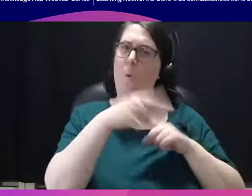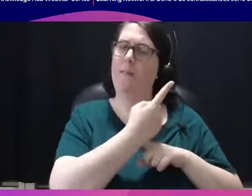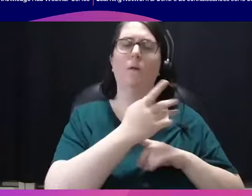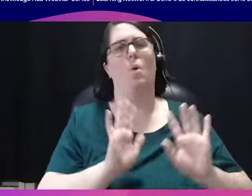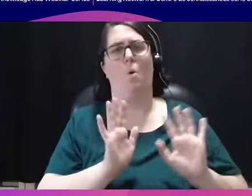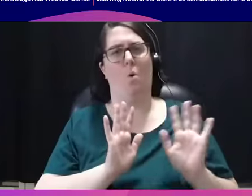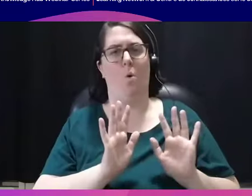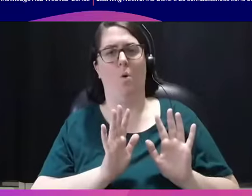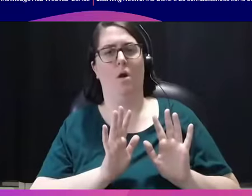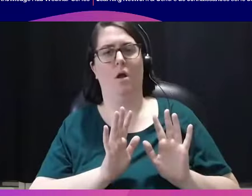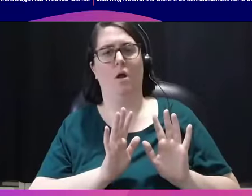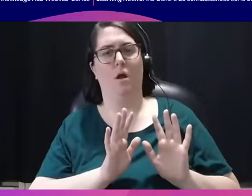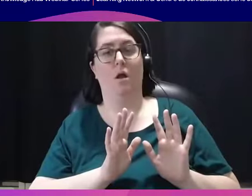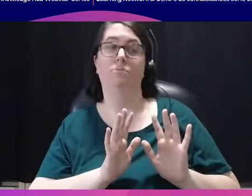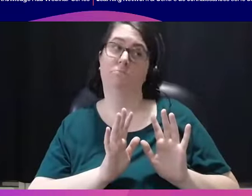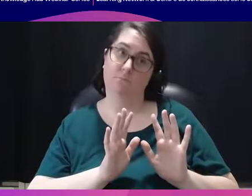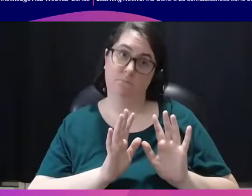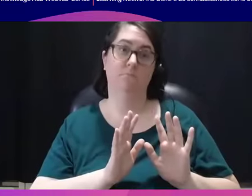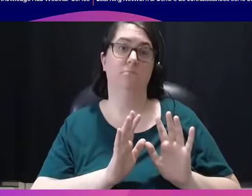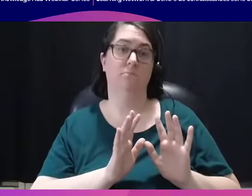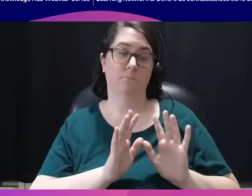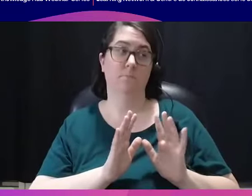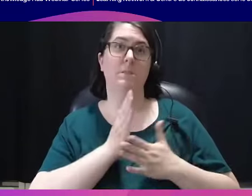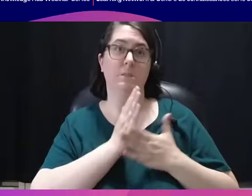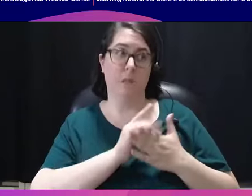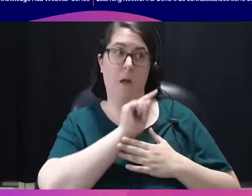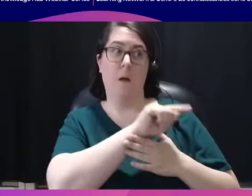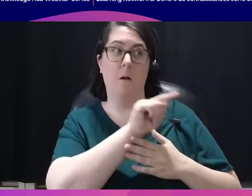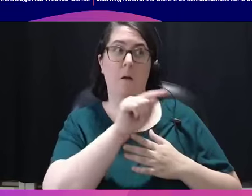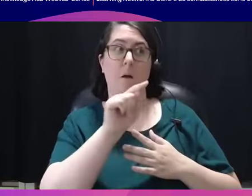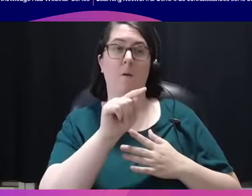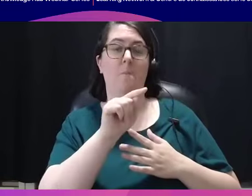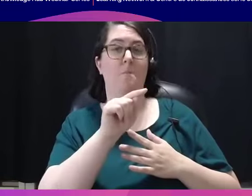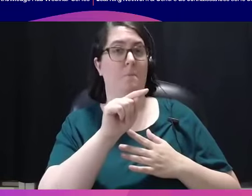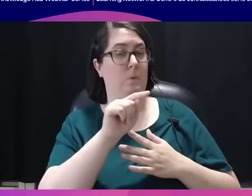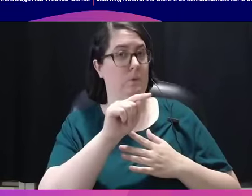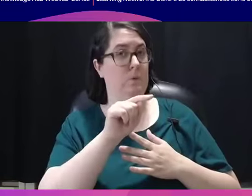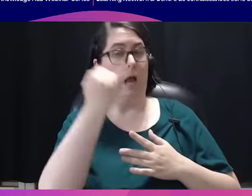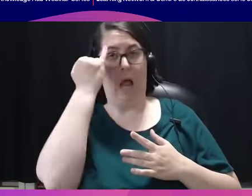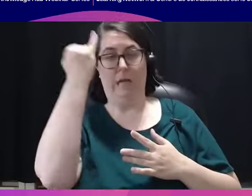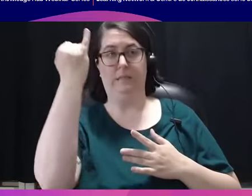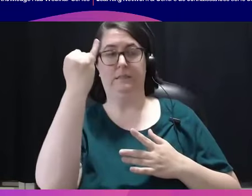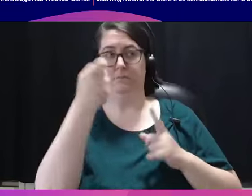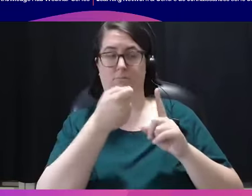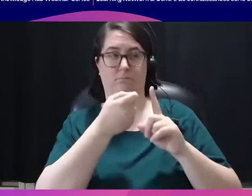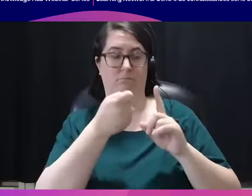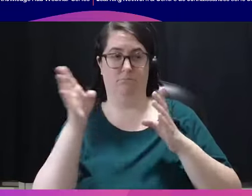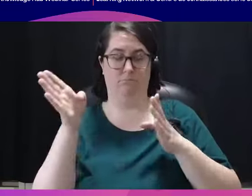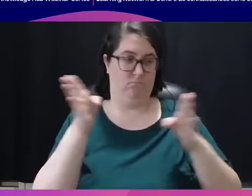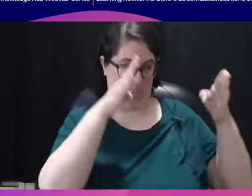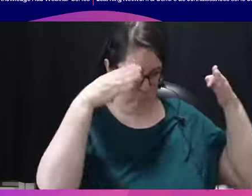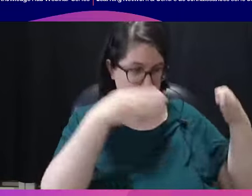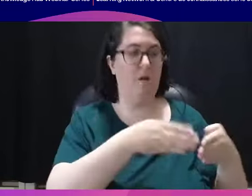but I do work with many ideologically radicalized clients, and I see many similarities in this